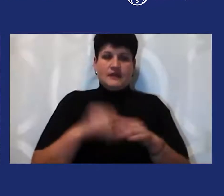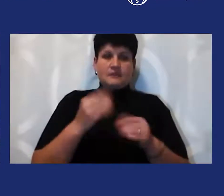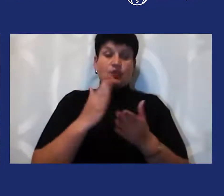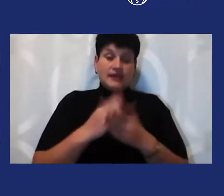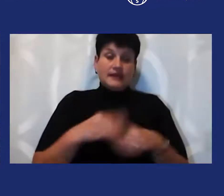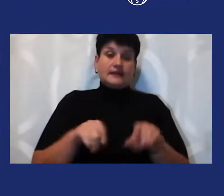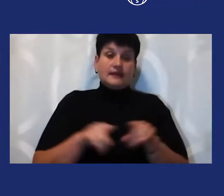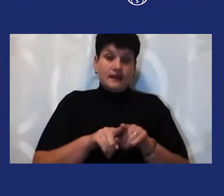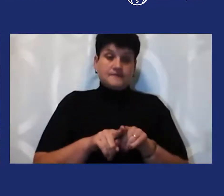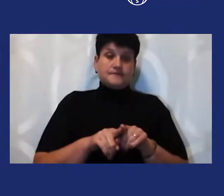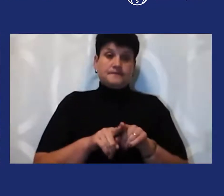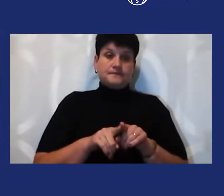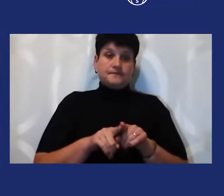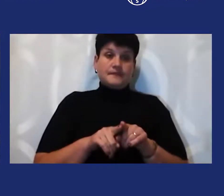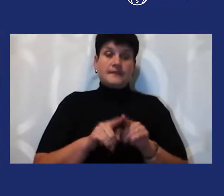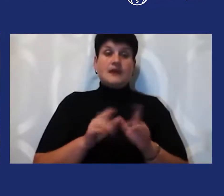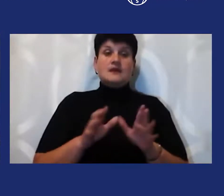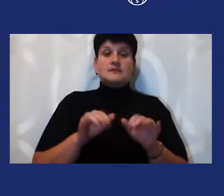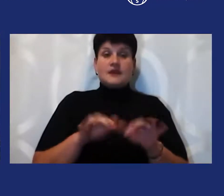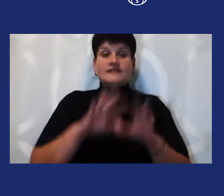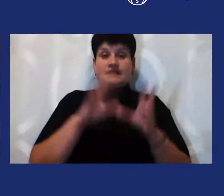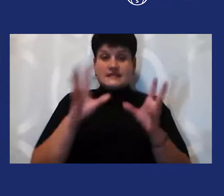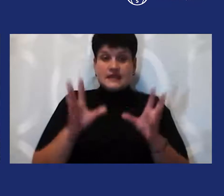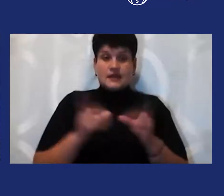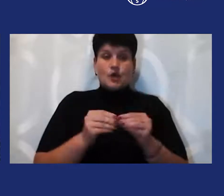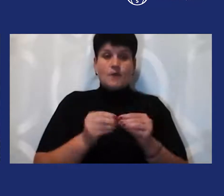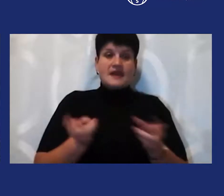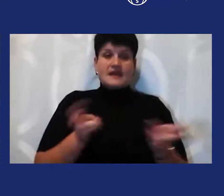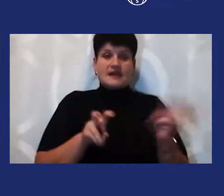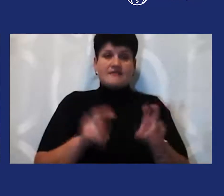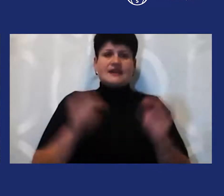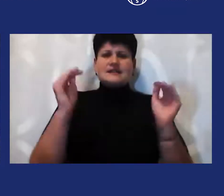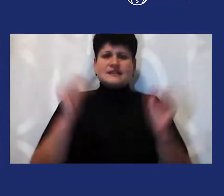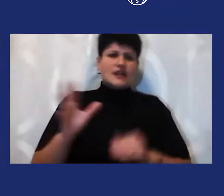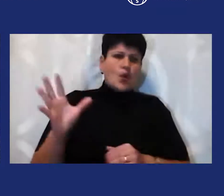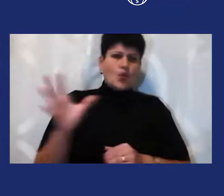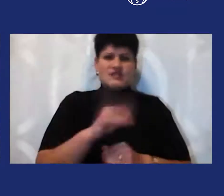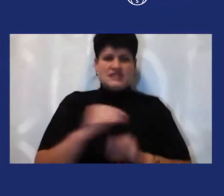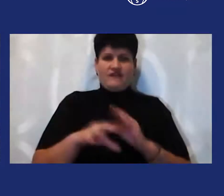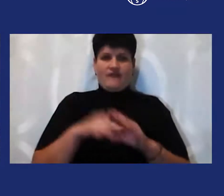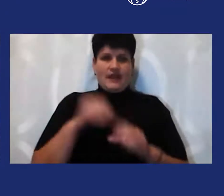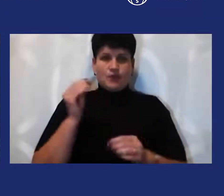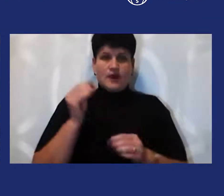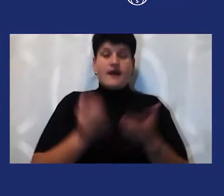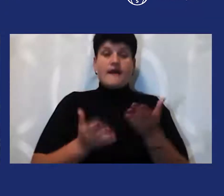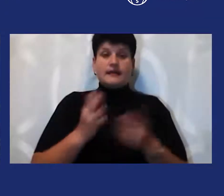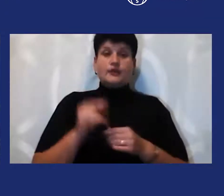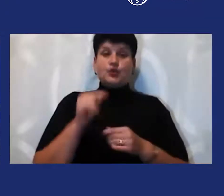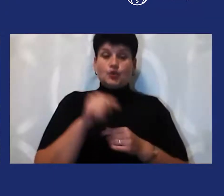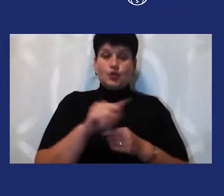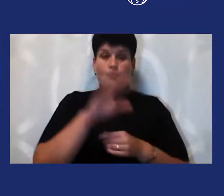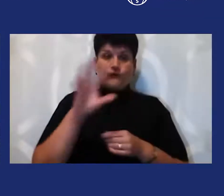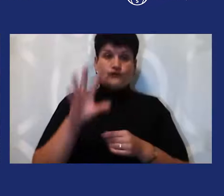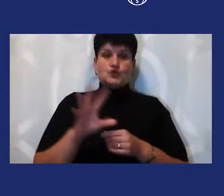because there is a trend that overall the turnout is likely to go down.